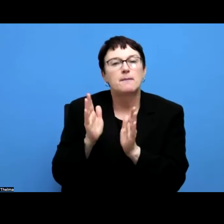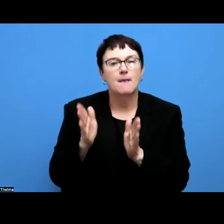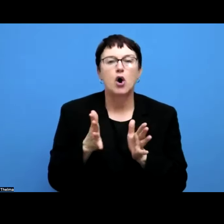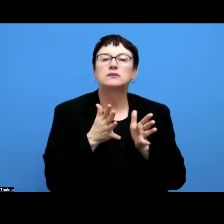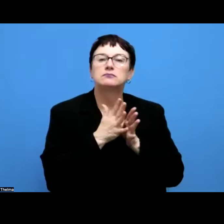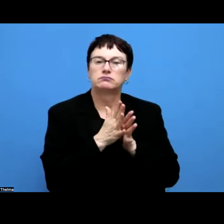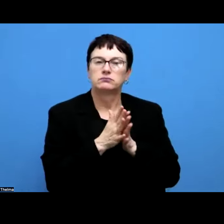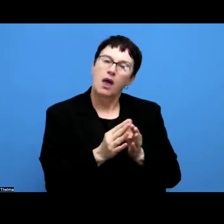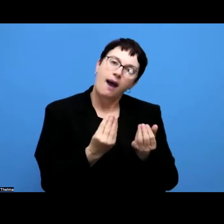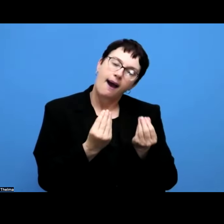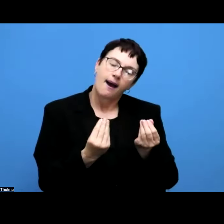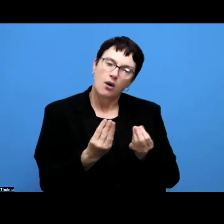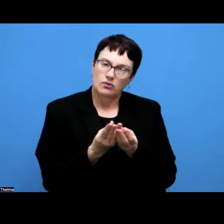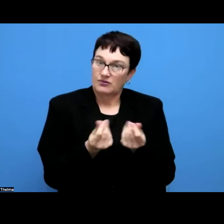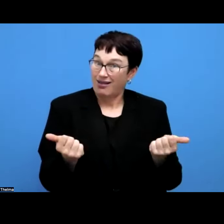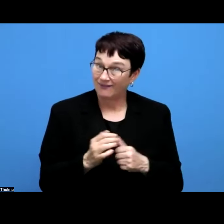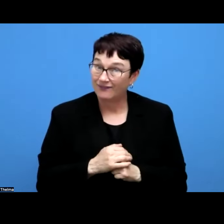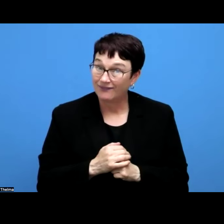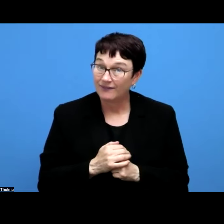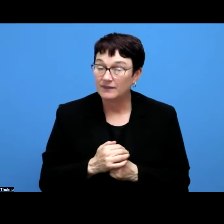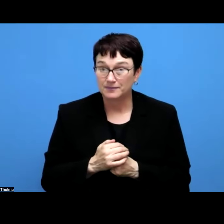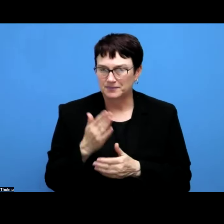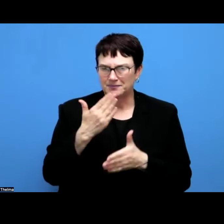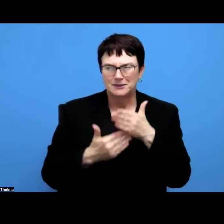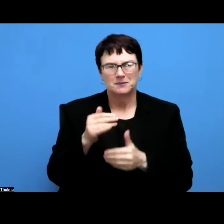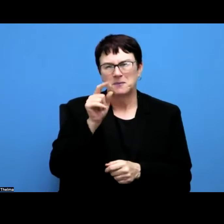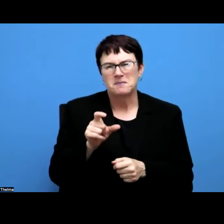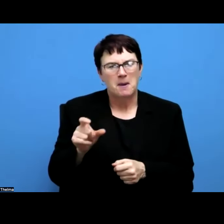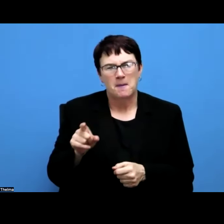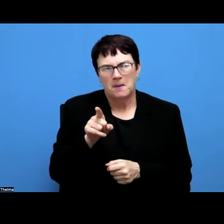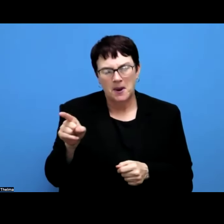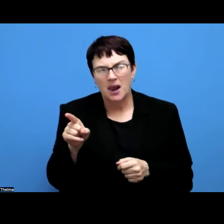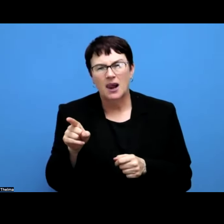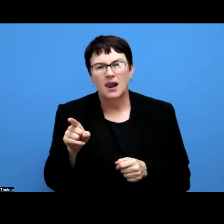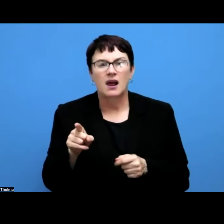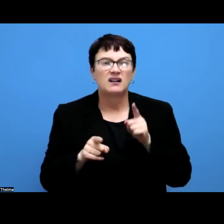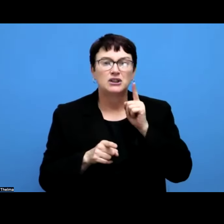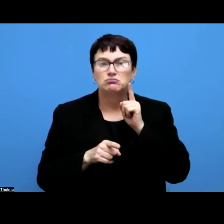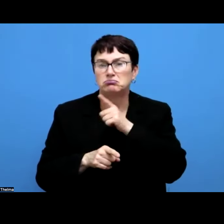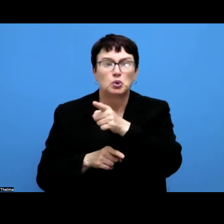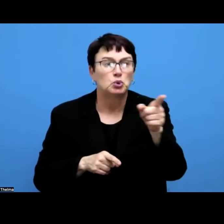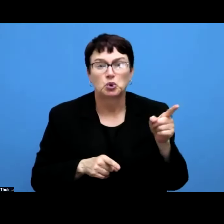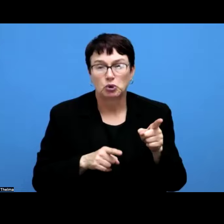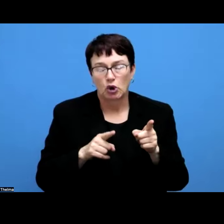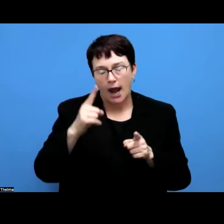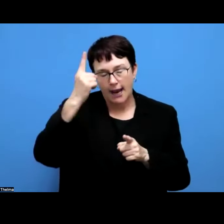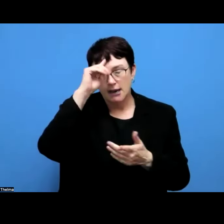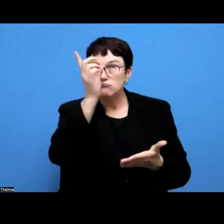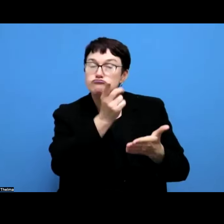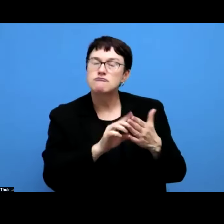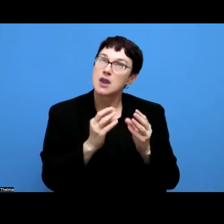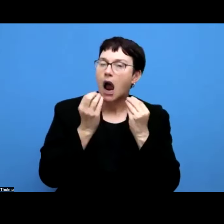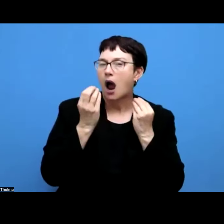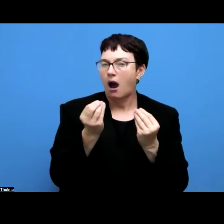Organizations of persons with disabilities must be at the table when you're designing financing models and packages to ensure that